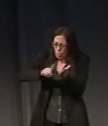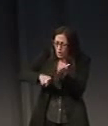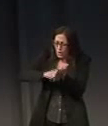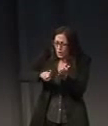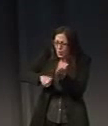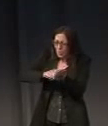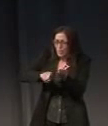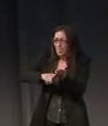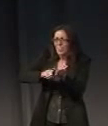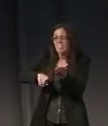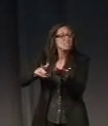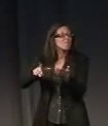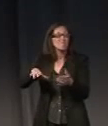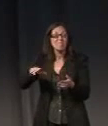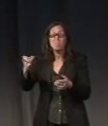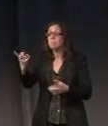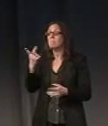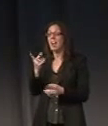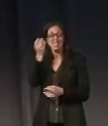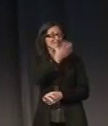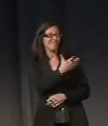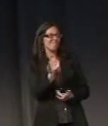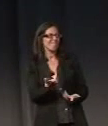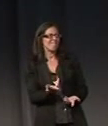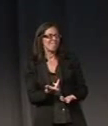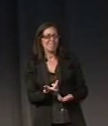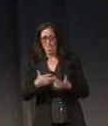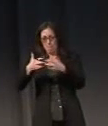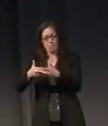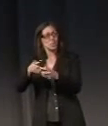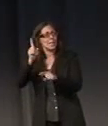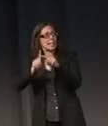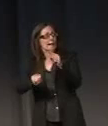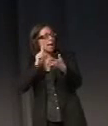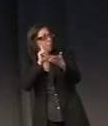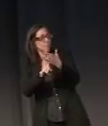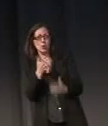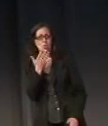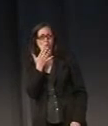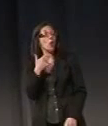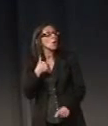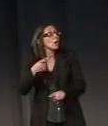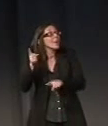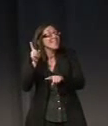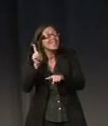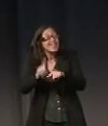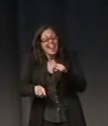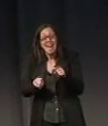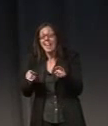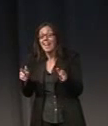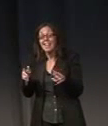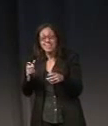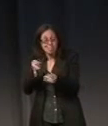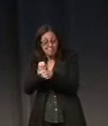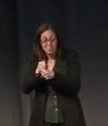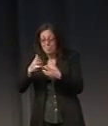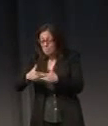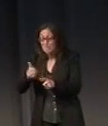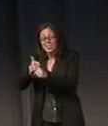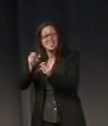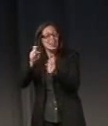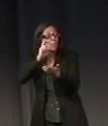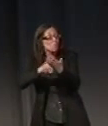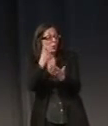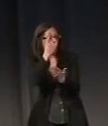And the story, I think, reveals the great computational challenge